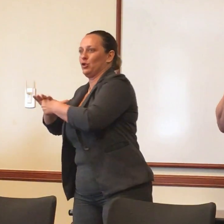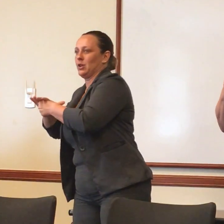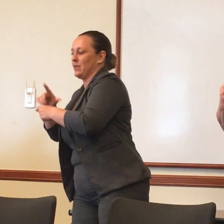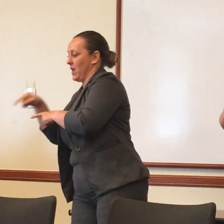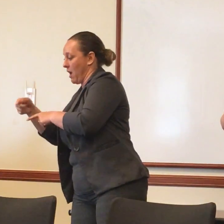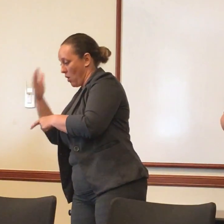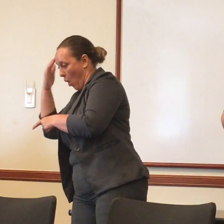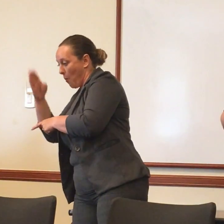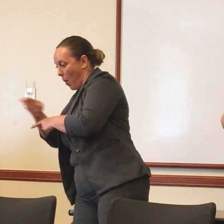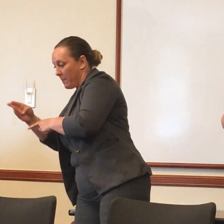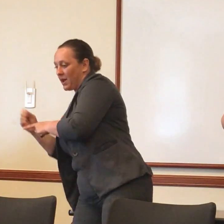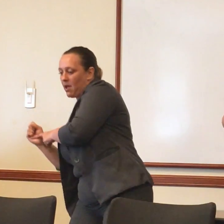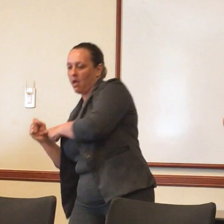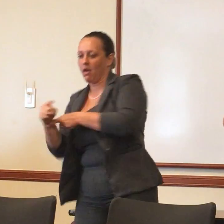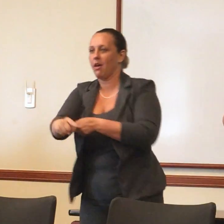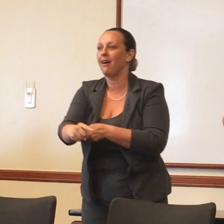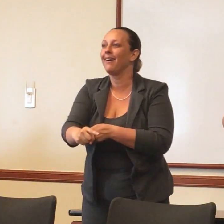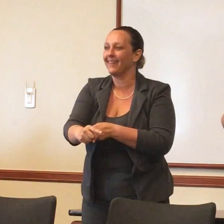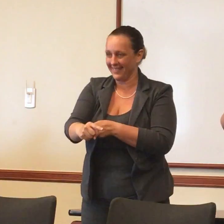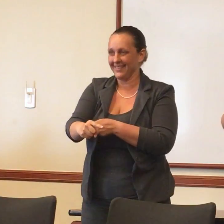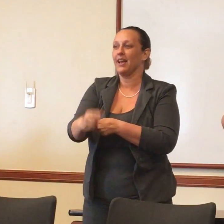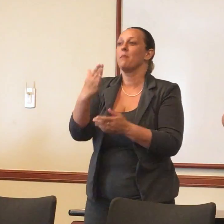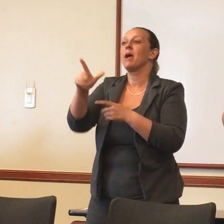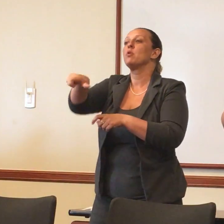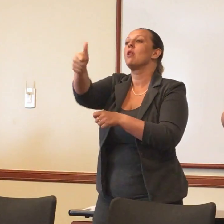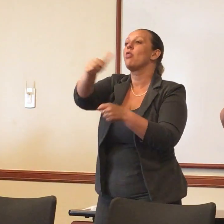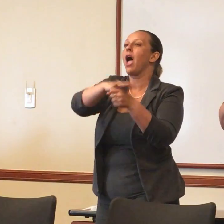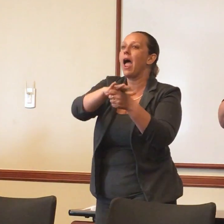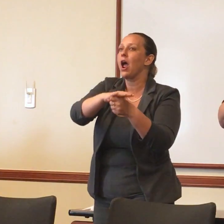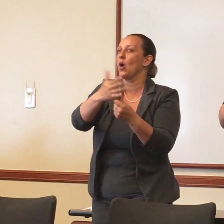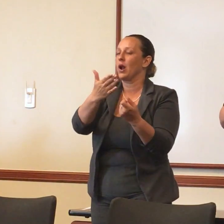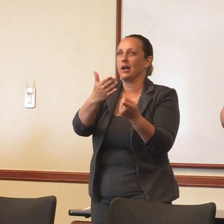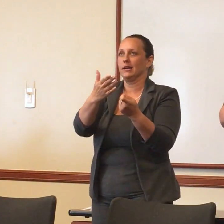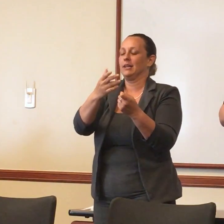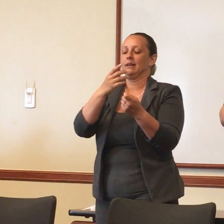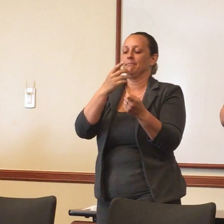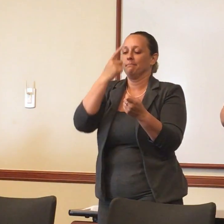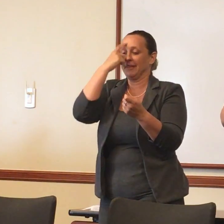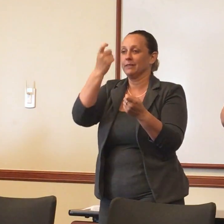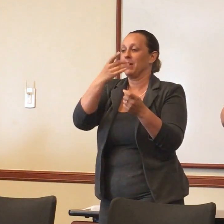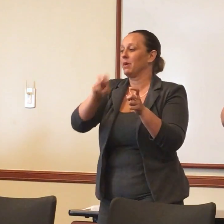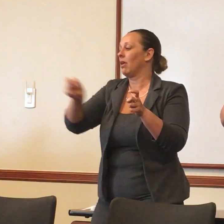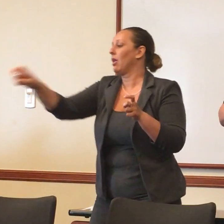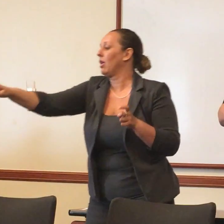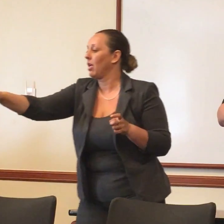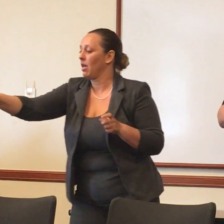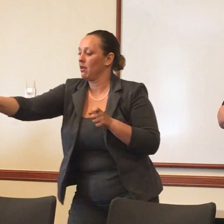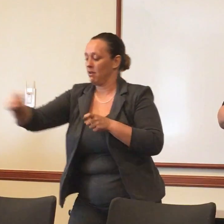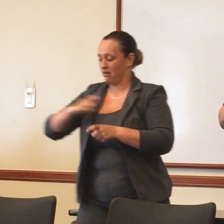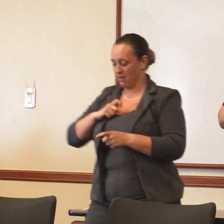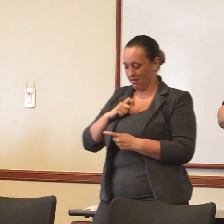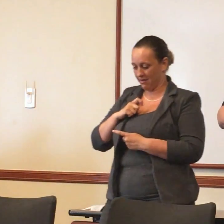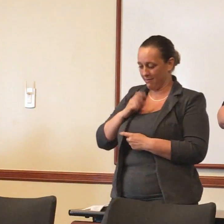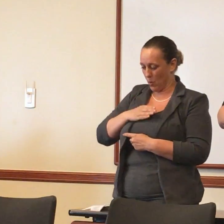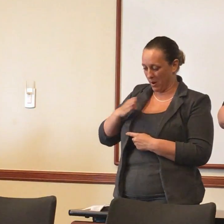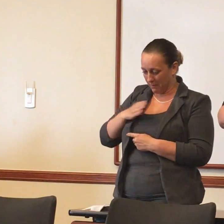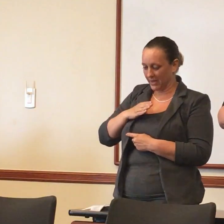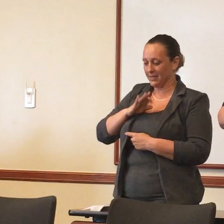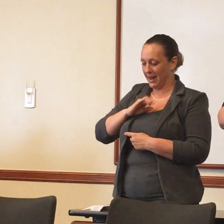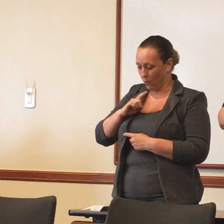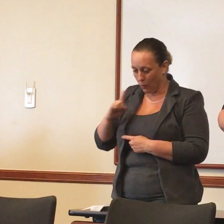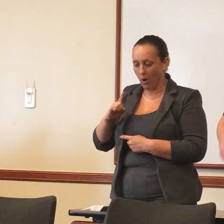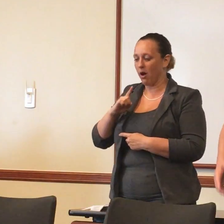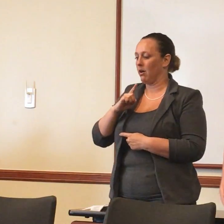forth. Also, if you're in another area, you may have to be transferred. Boynton Beach dispatches for their own fire department and their own emergency